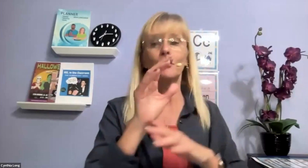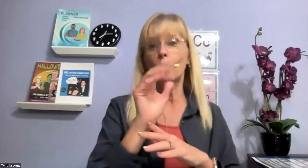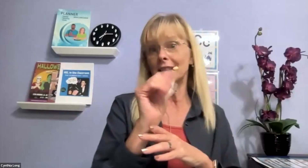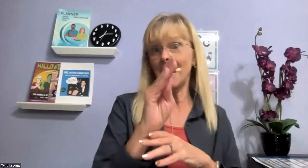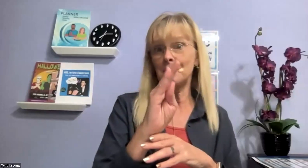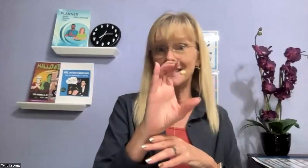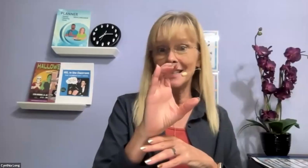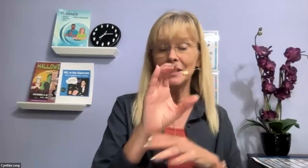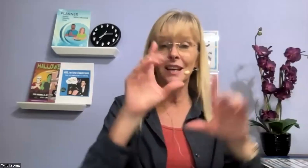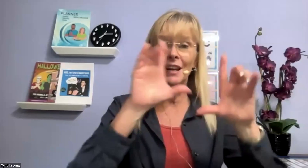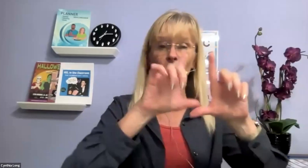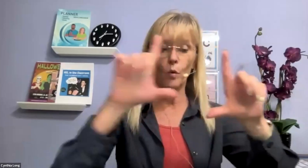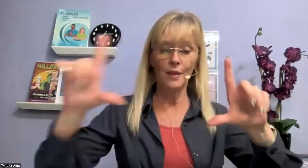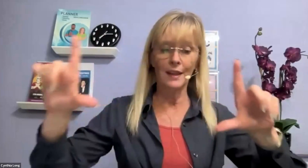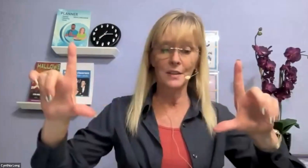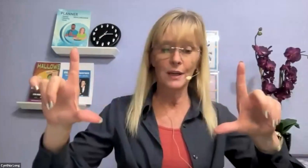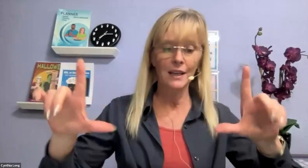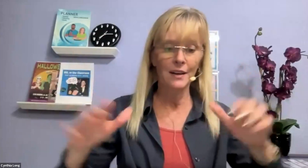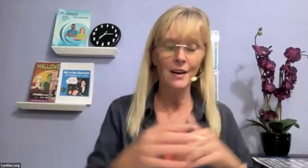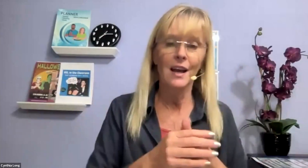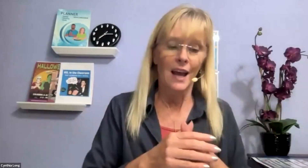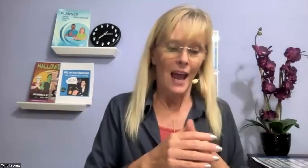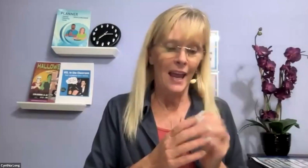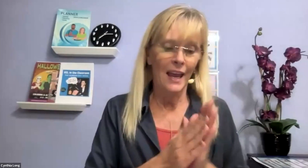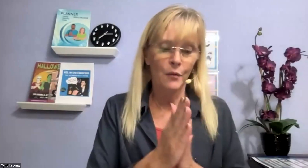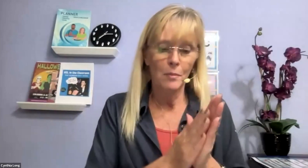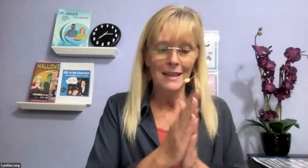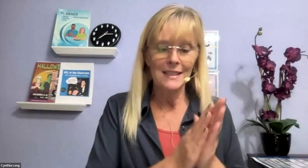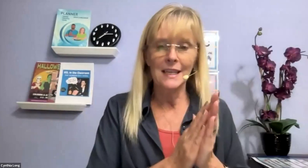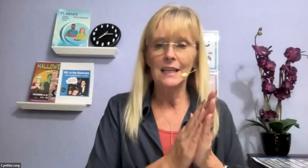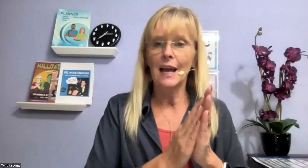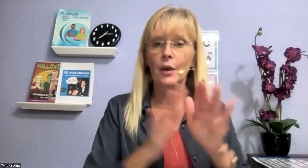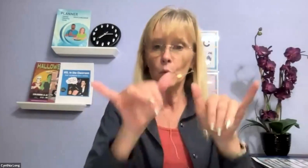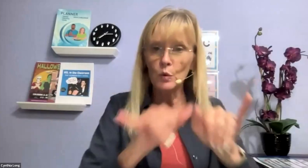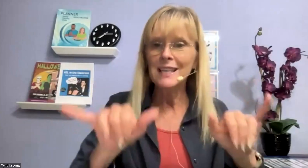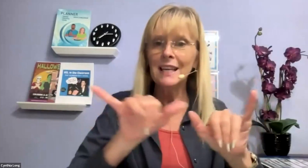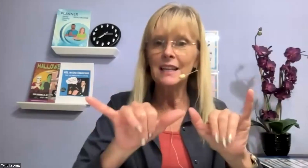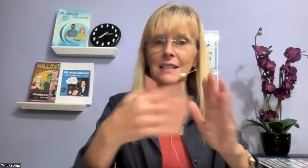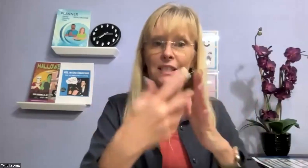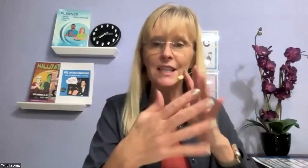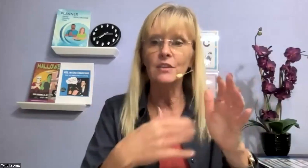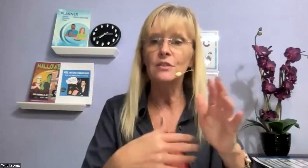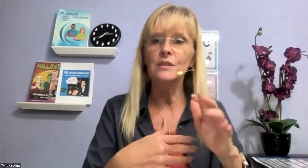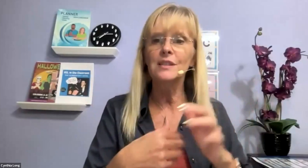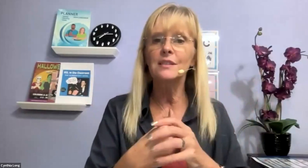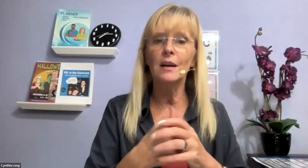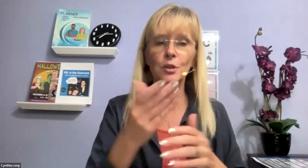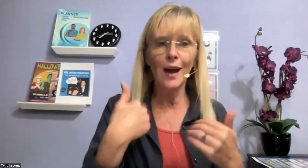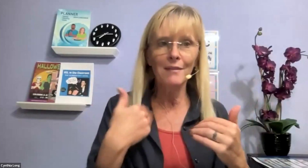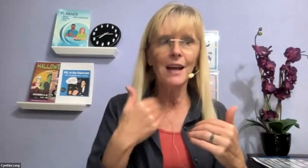course, the ABCs and the wall things right here. And we might see like routines and schedules. Do you have that in